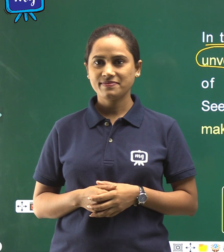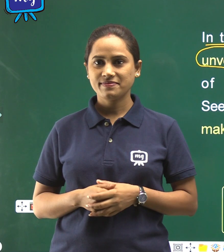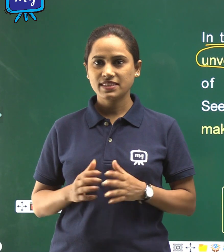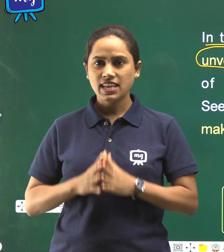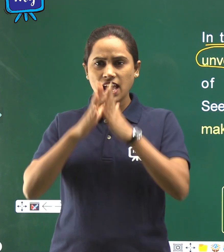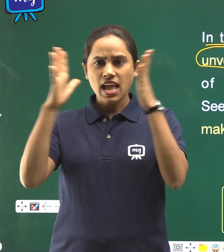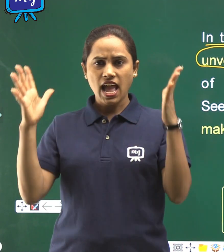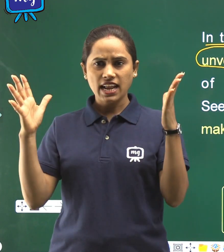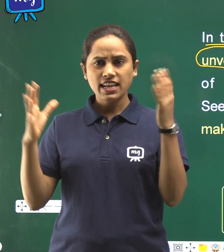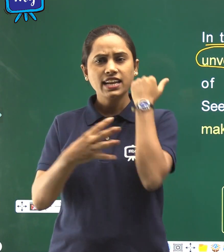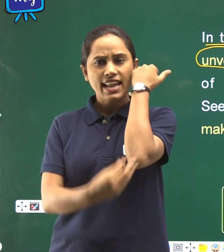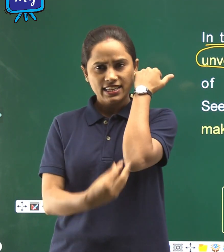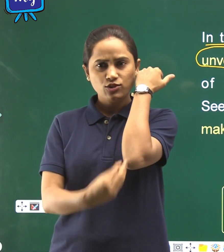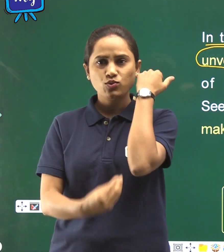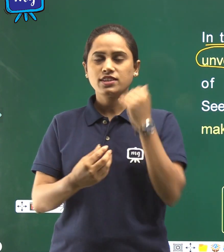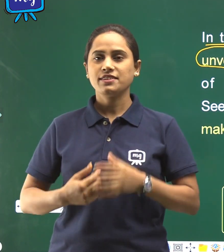utter destitution